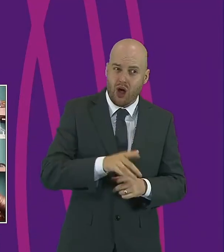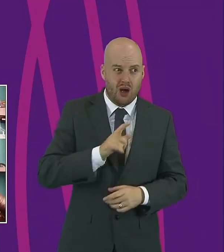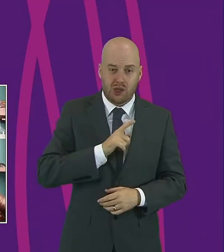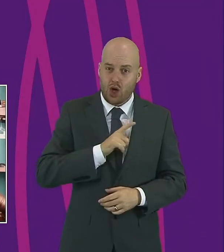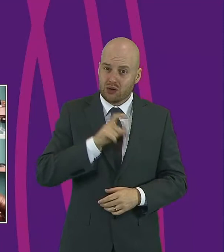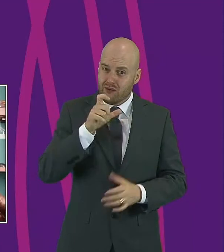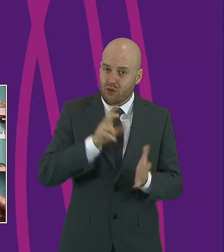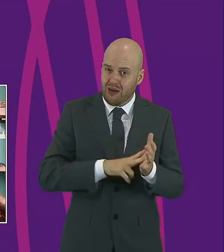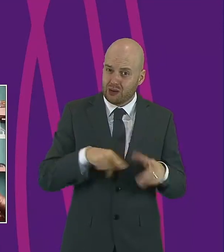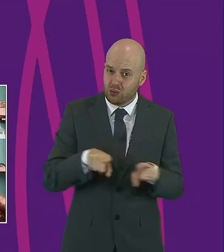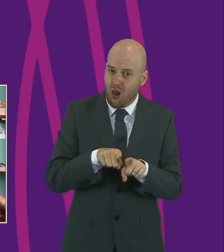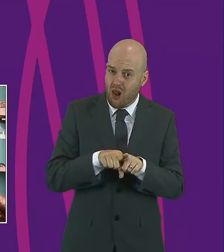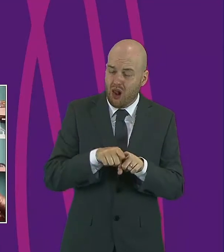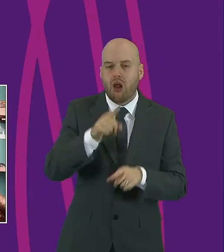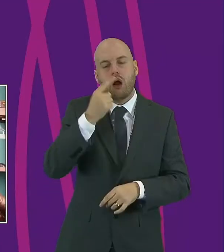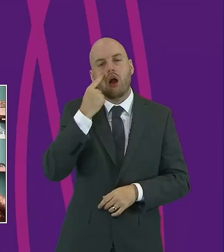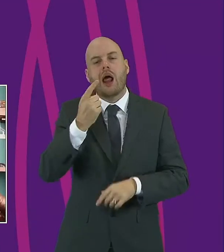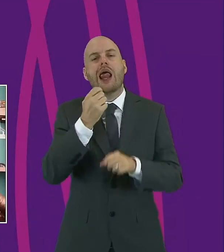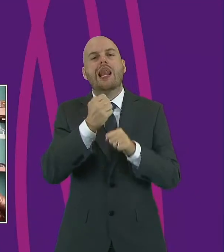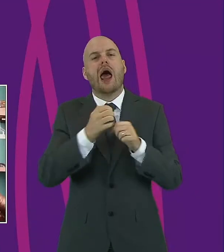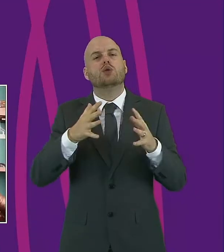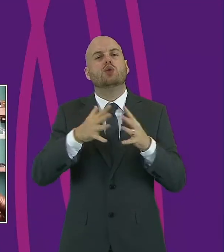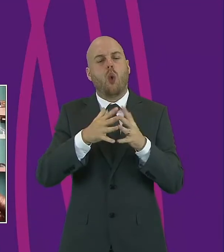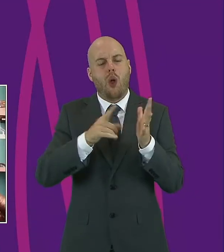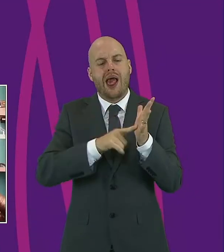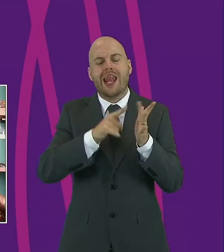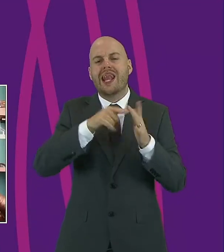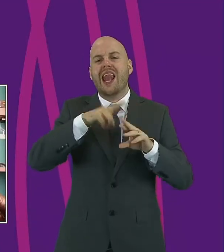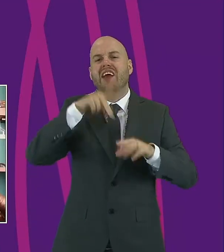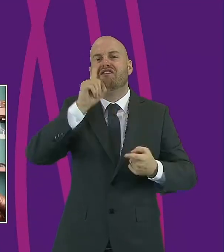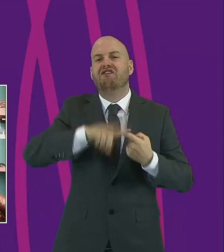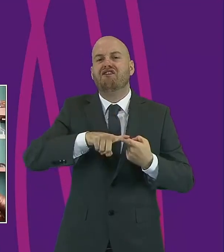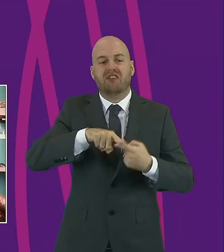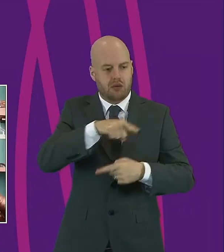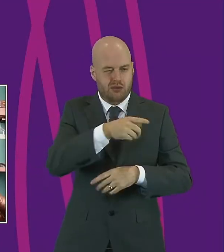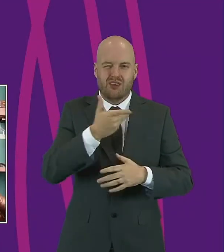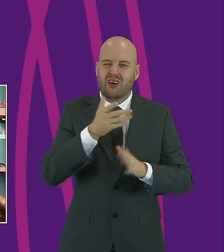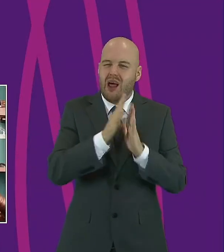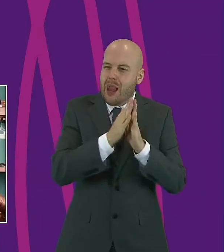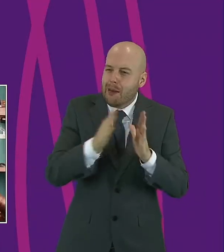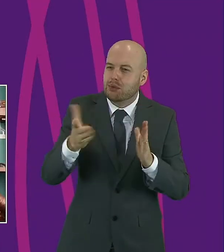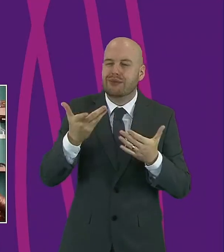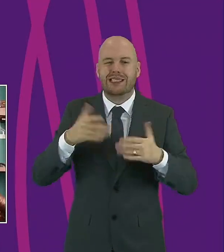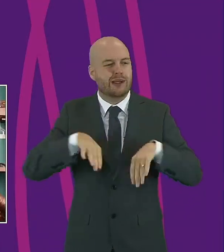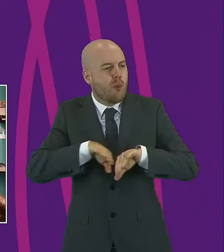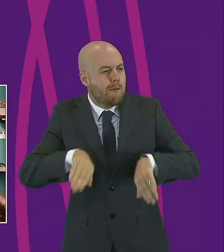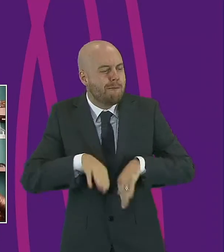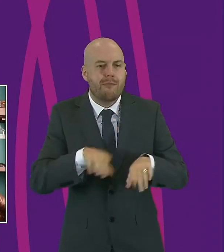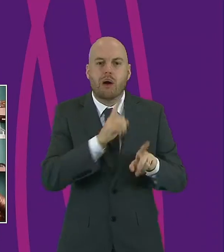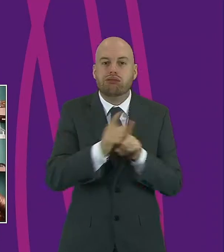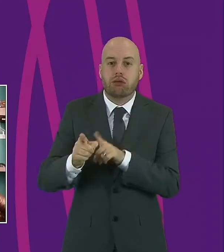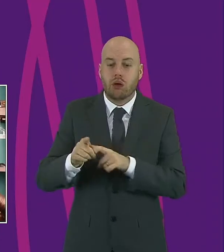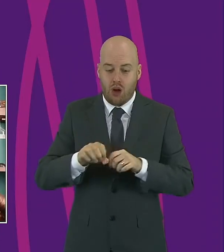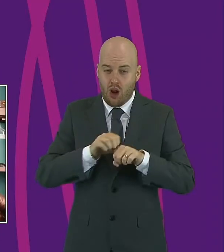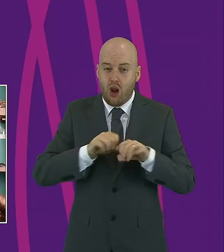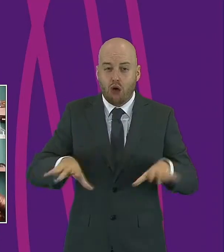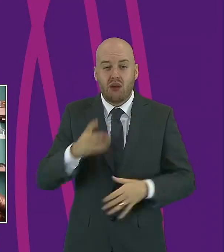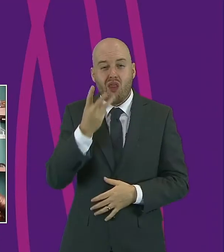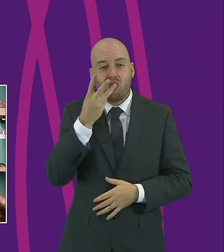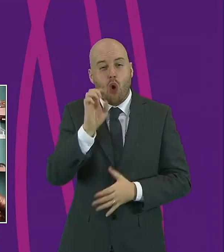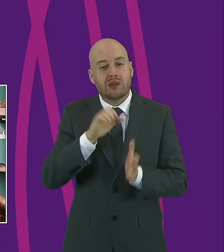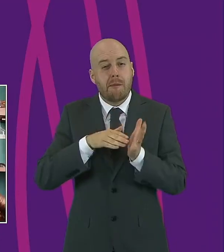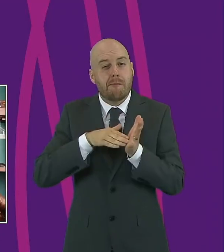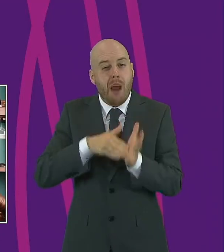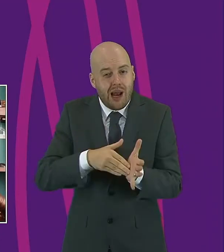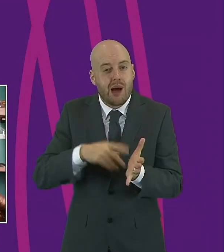facilities, libraries and community centres across the city, expects to lose more than £30 million in income this year because of